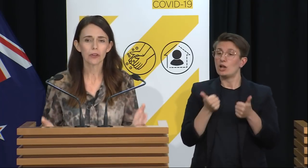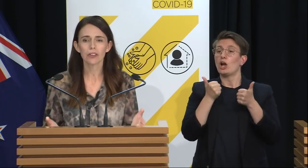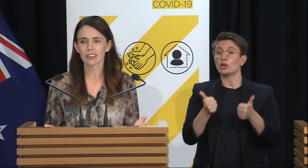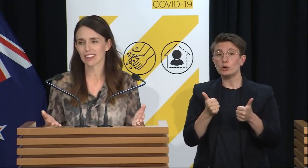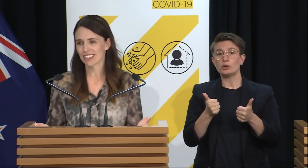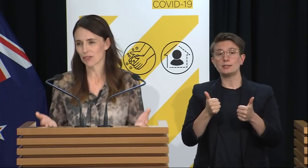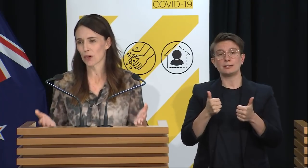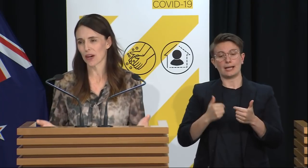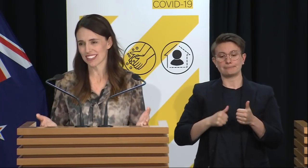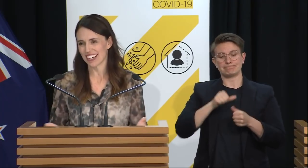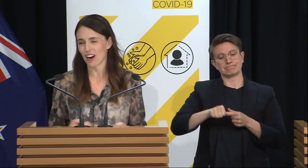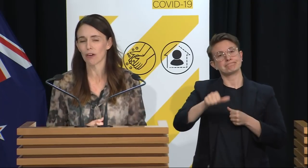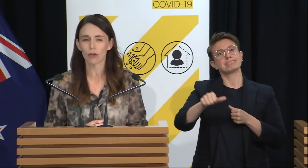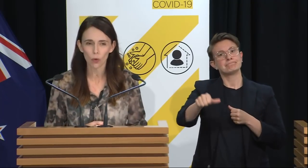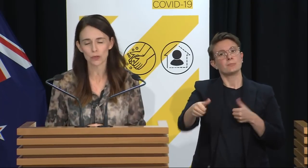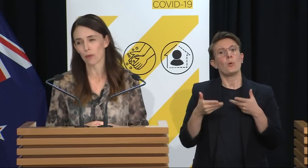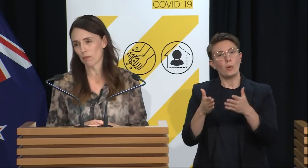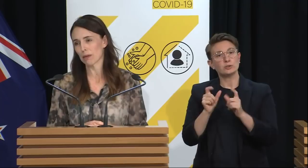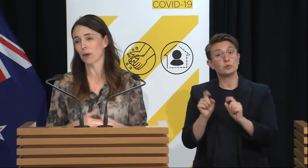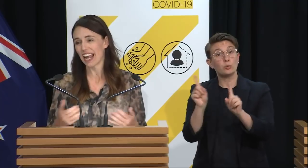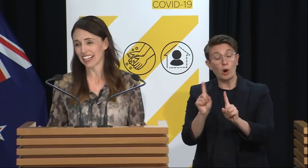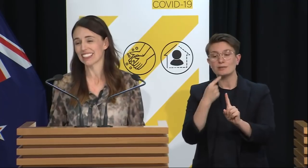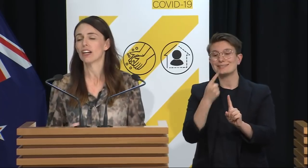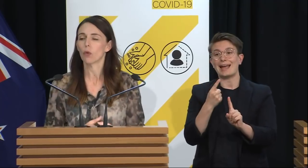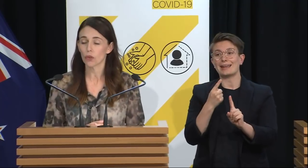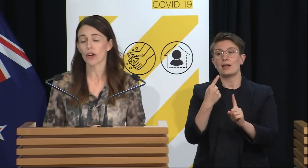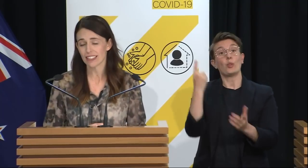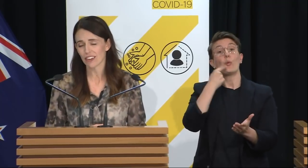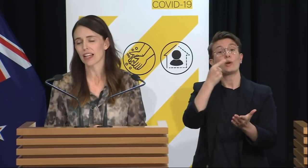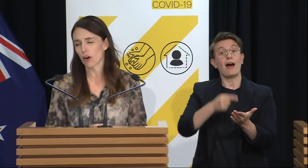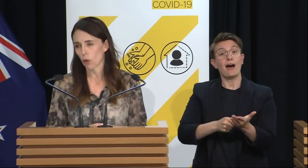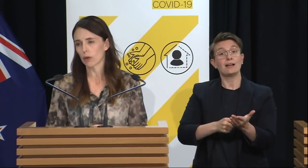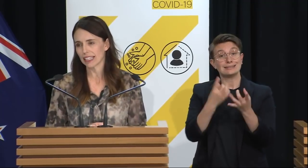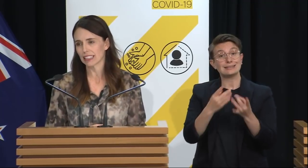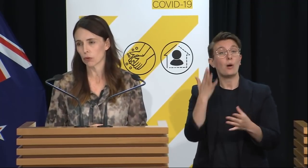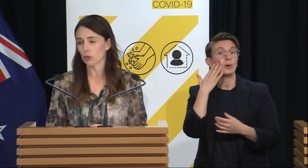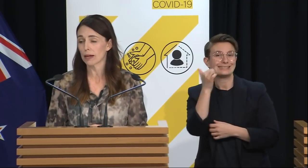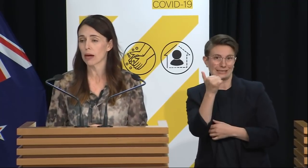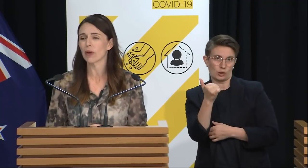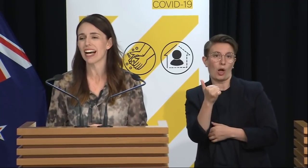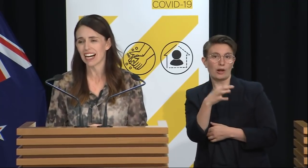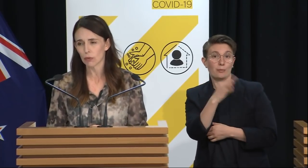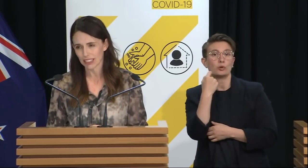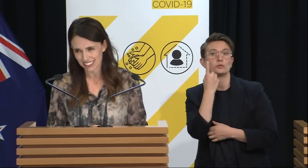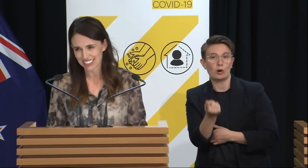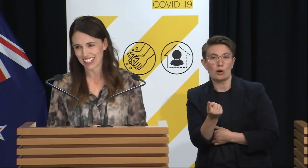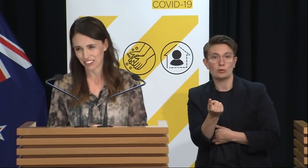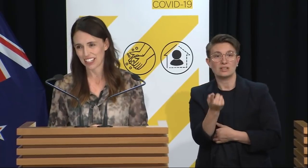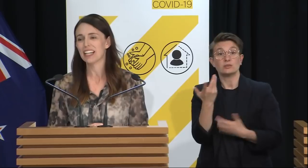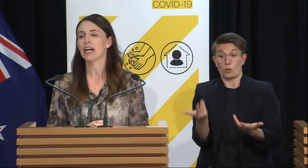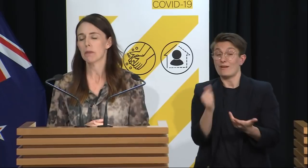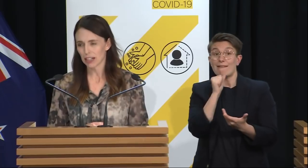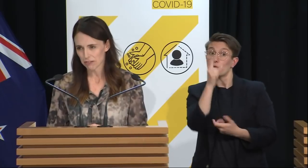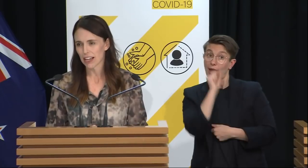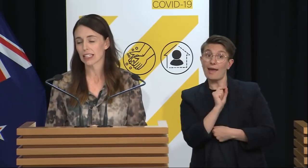you have heard this request now, of course we want people to act as though they are already in level 3, but we are realistic,